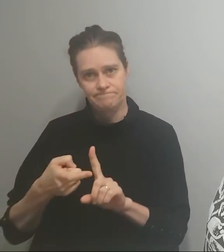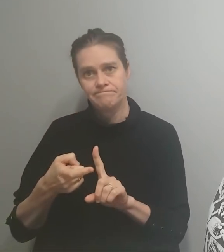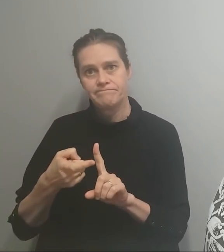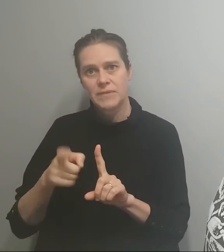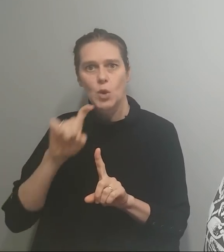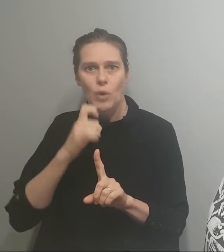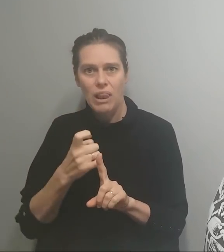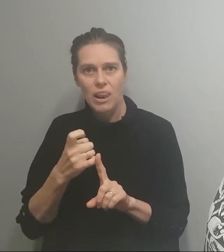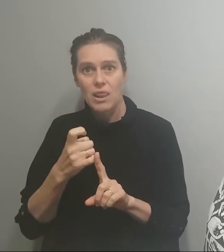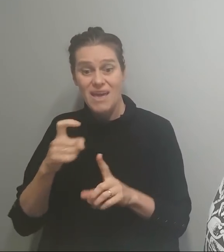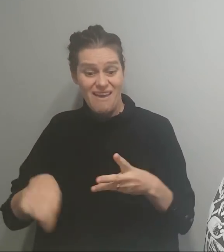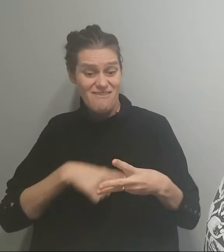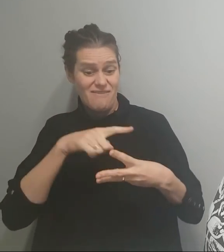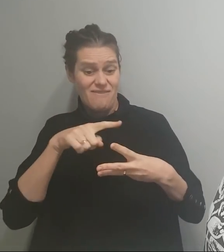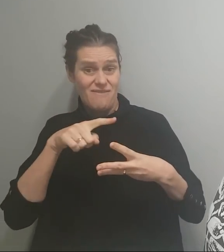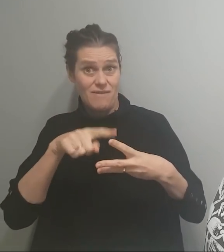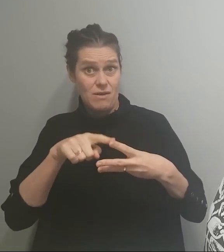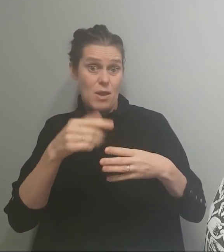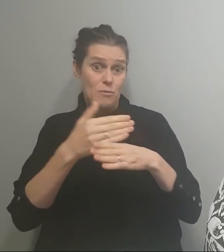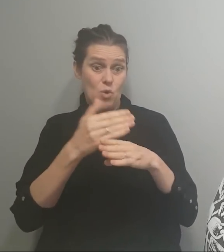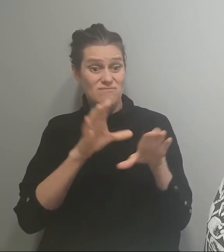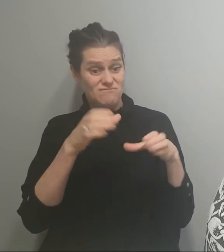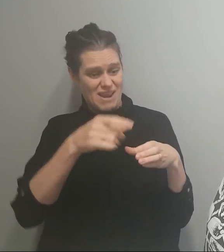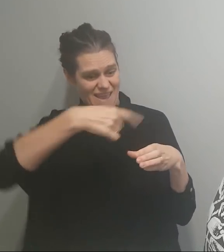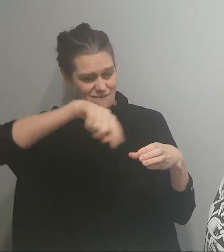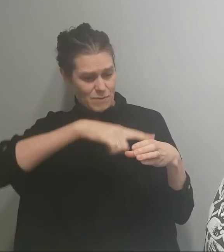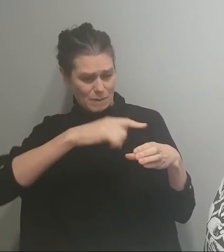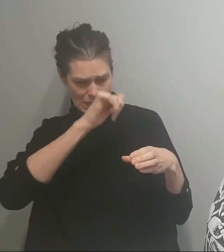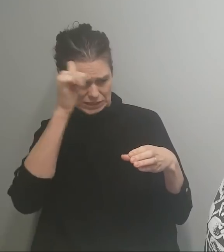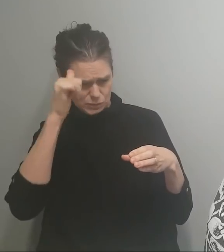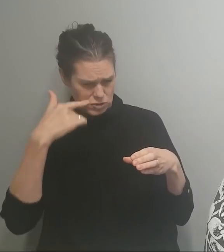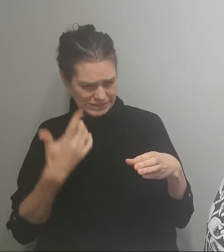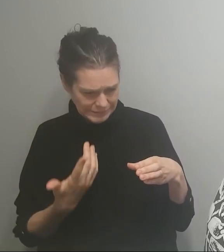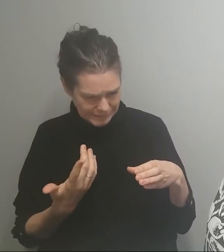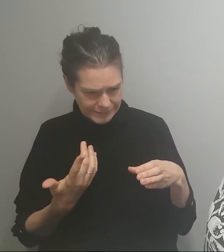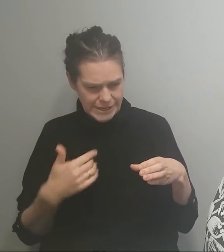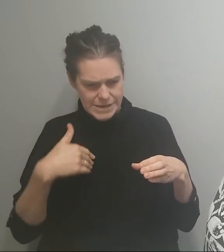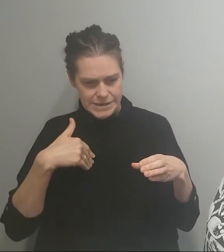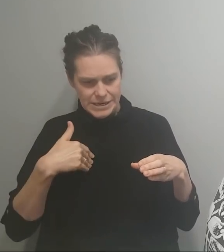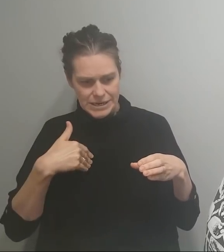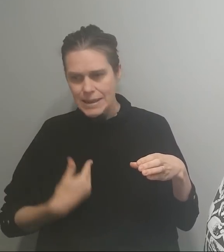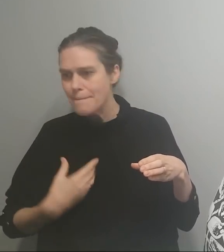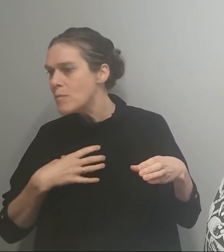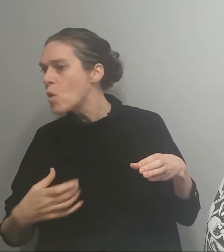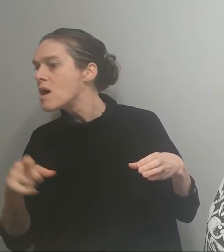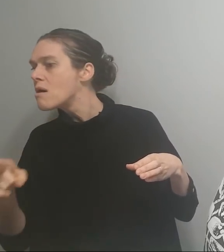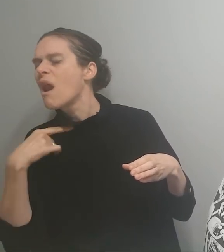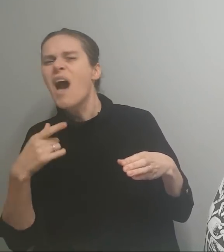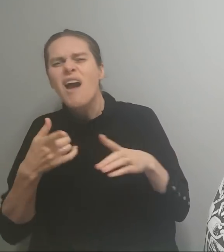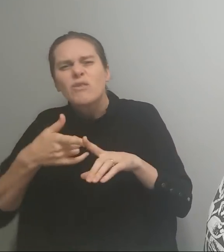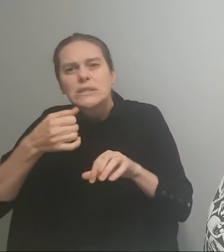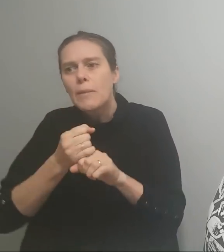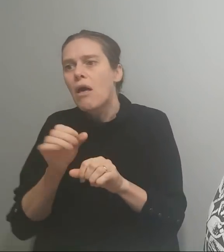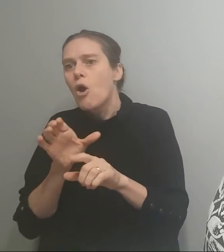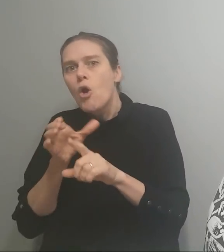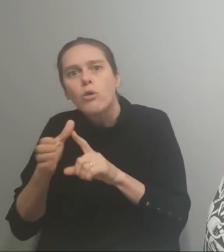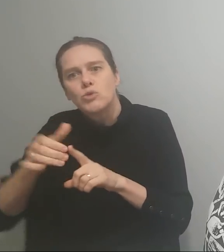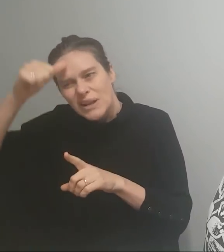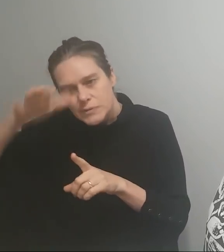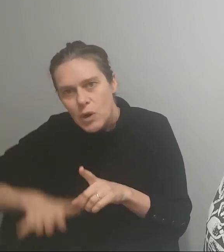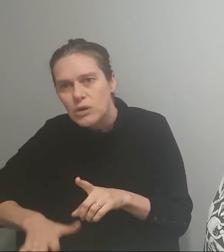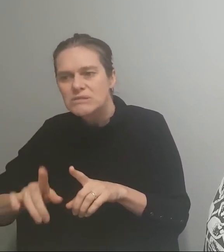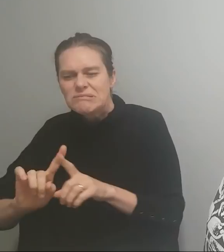got within the employed connectors, and that may be things like cultural experience and expertise. And we